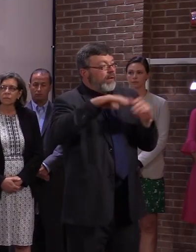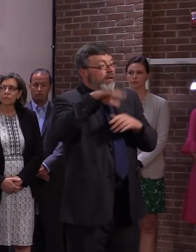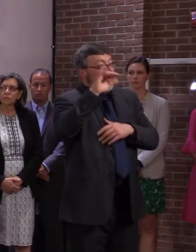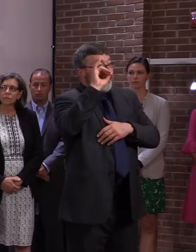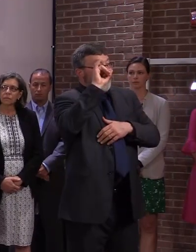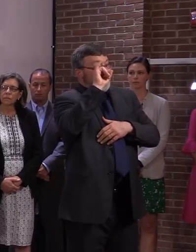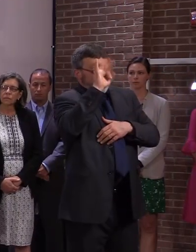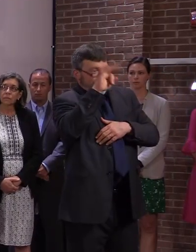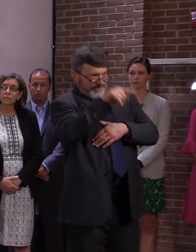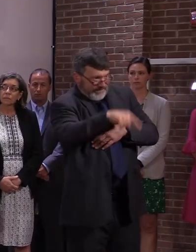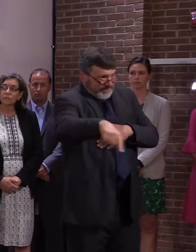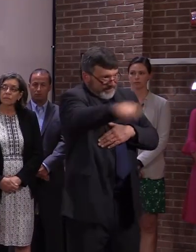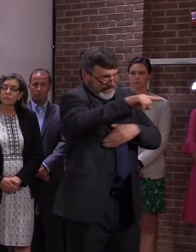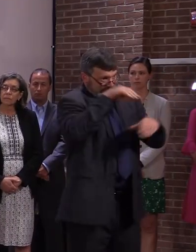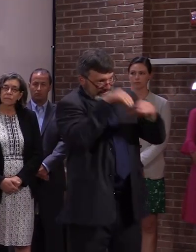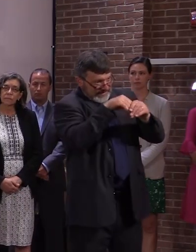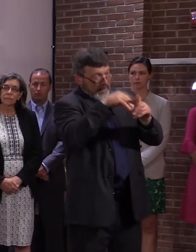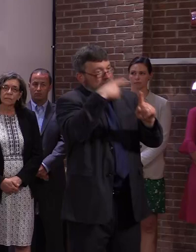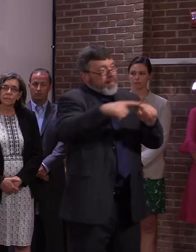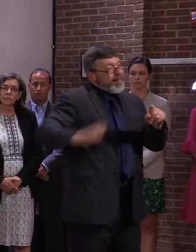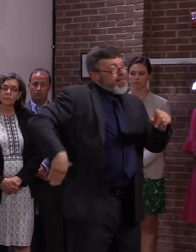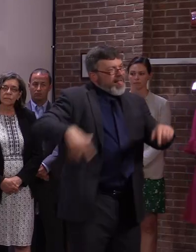they should wear masks.